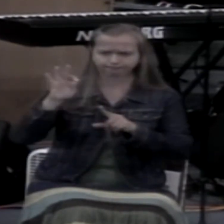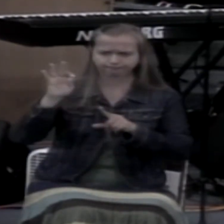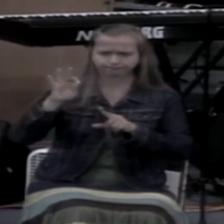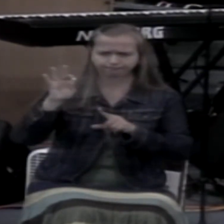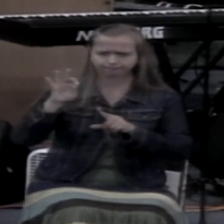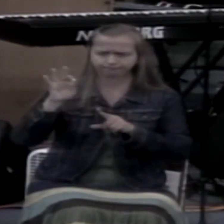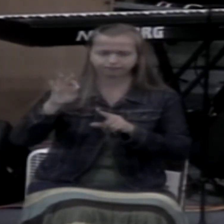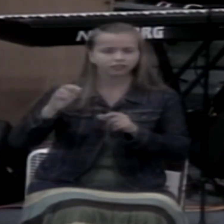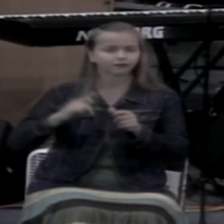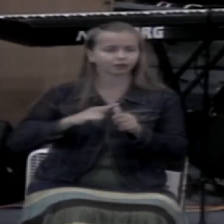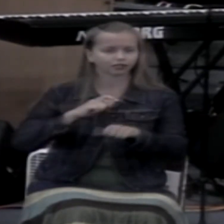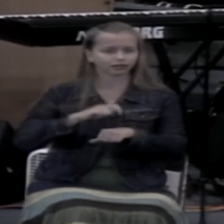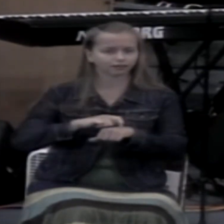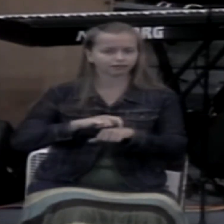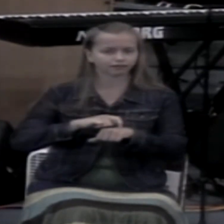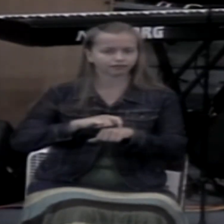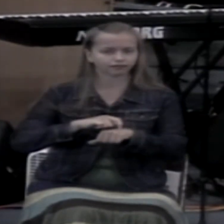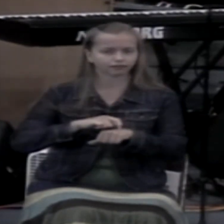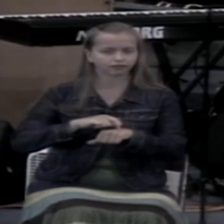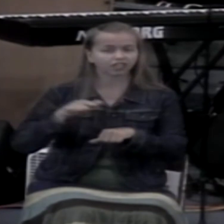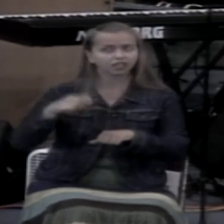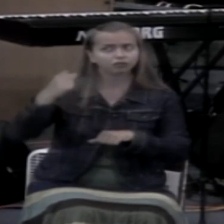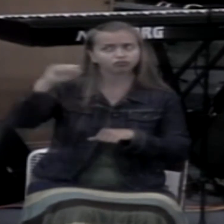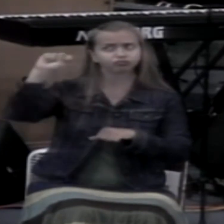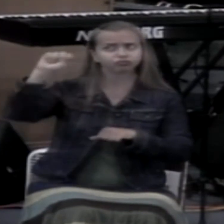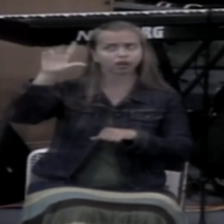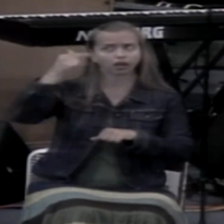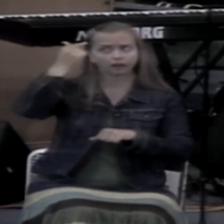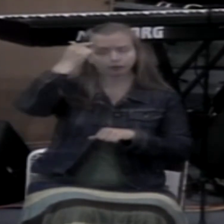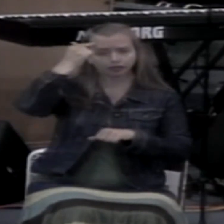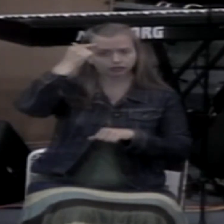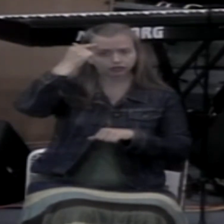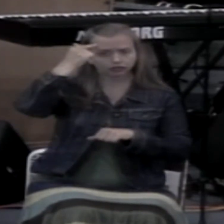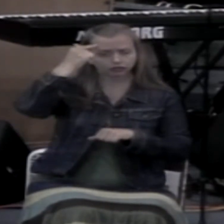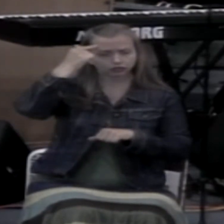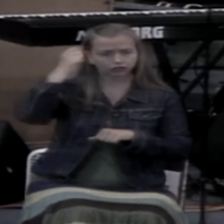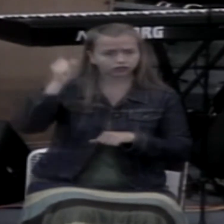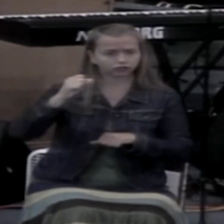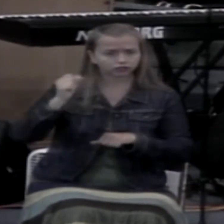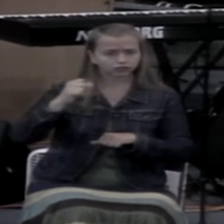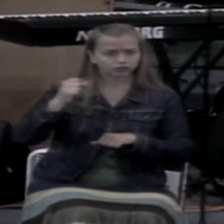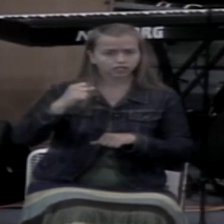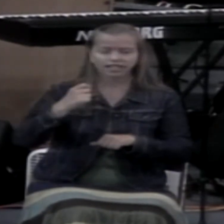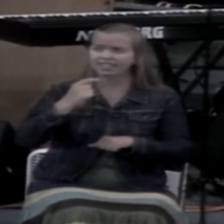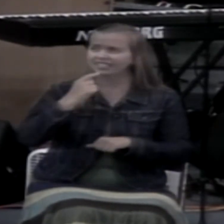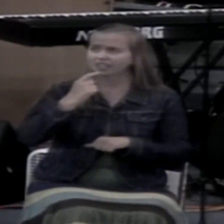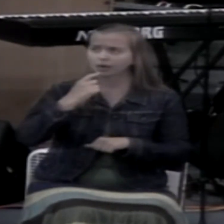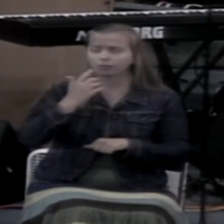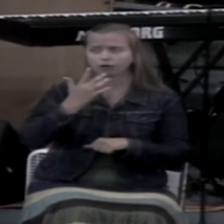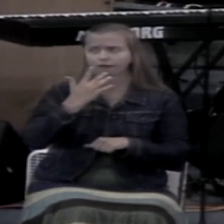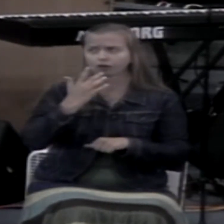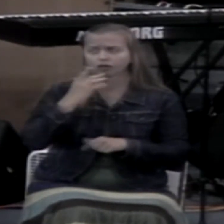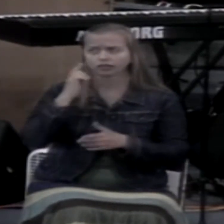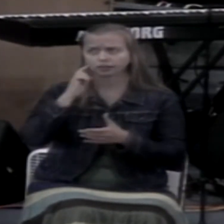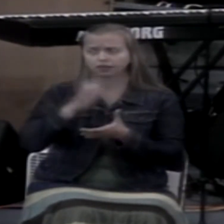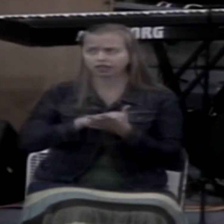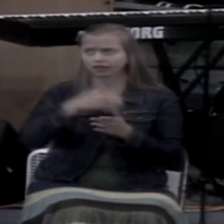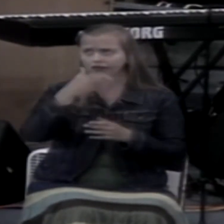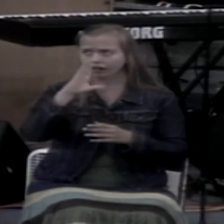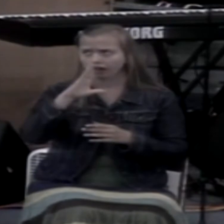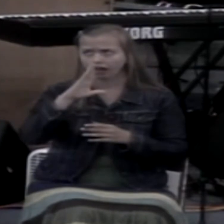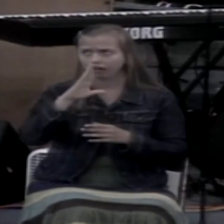was the first one to come along and say, you know what you need to do? You need to submit to every ordinance of man.